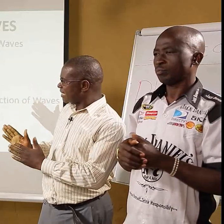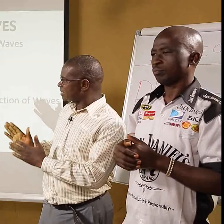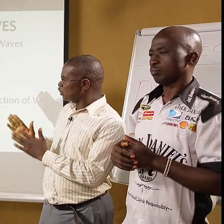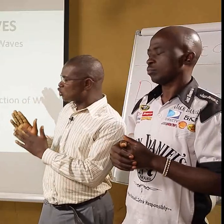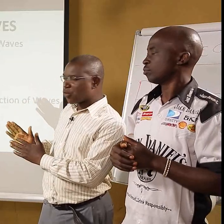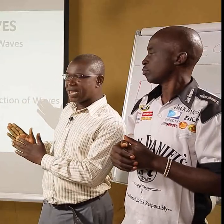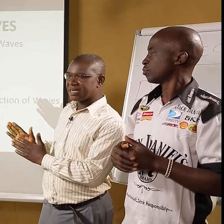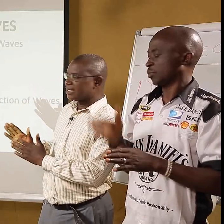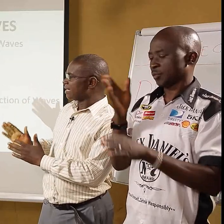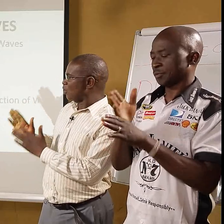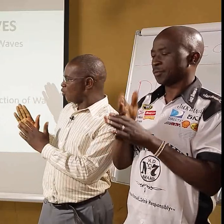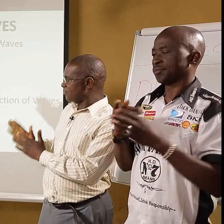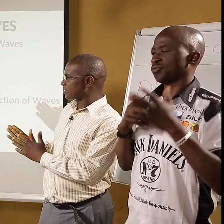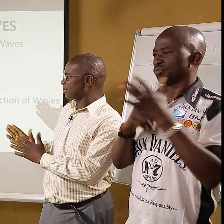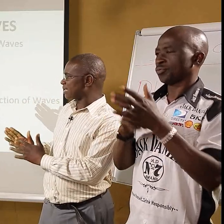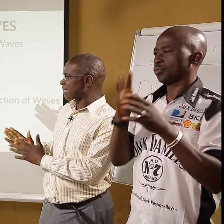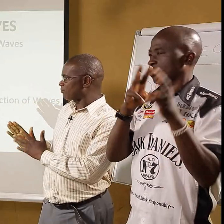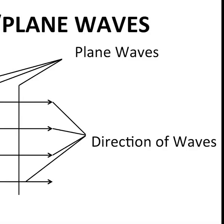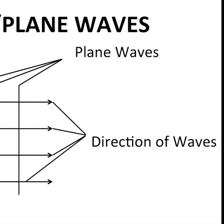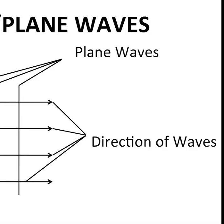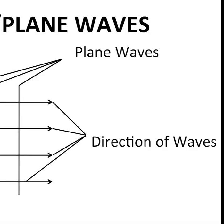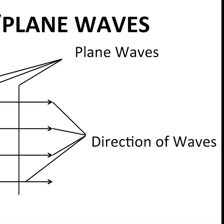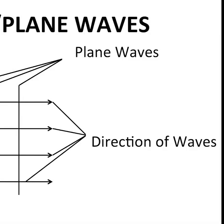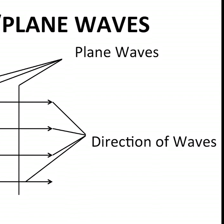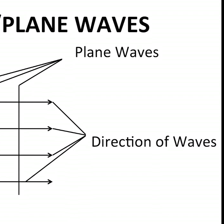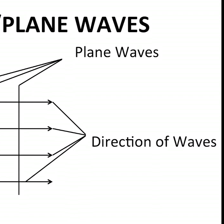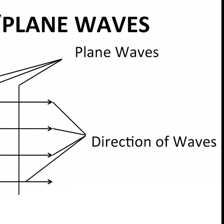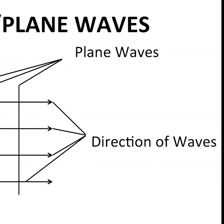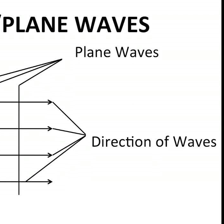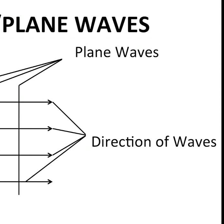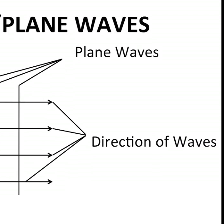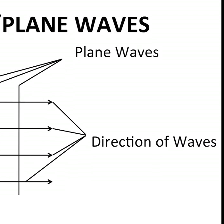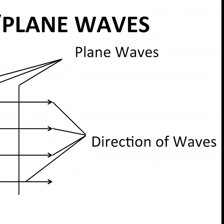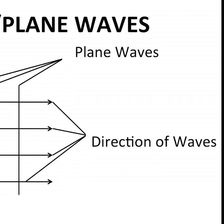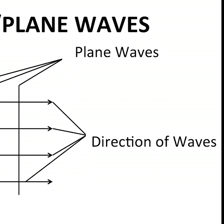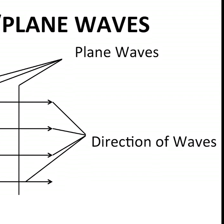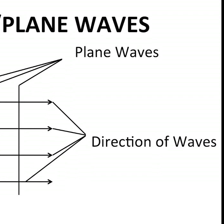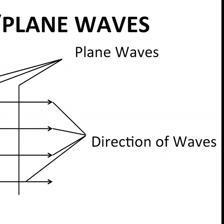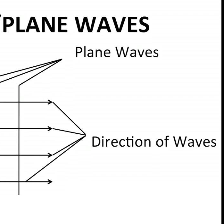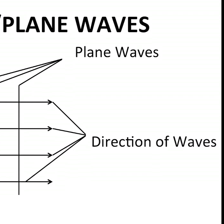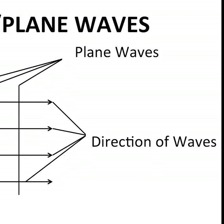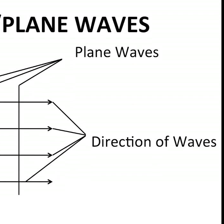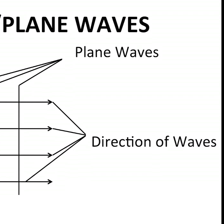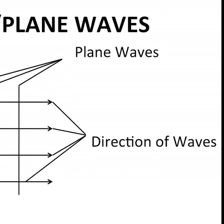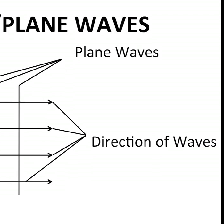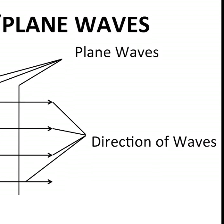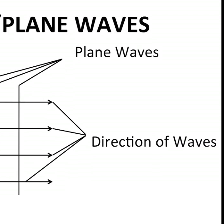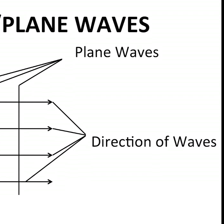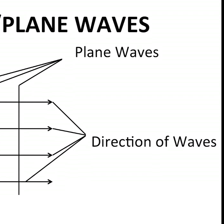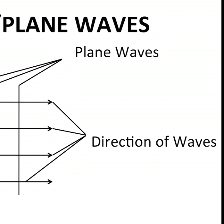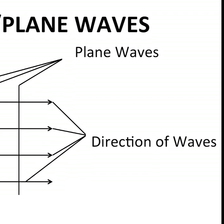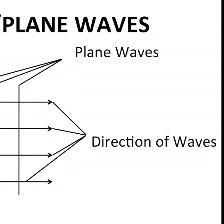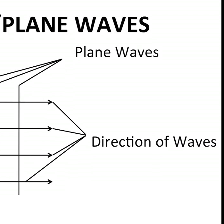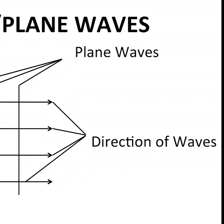vertical lines showing the waves that are produced in a plane or straight line form. Vertical. Well, the